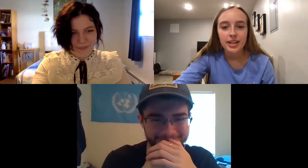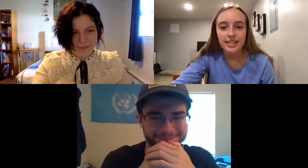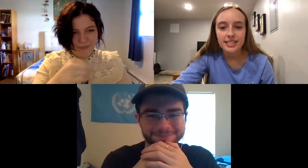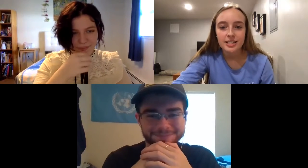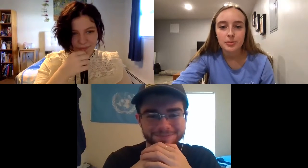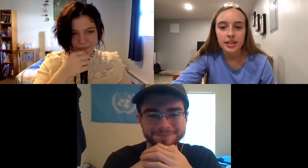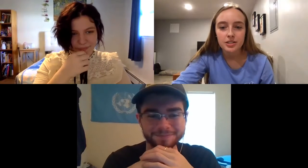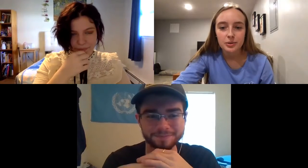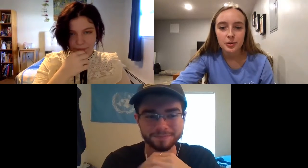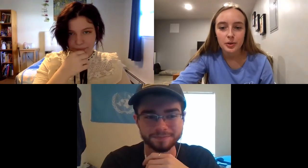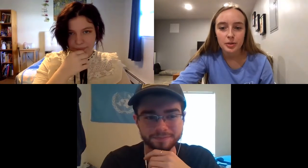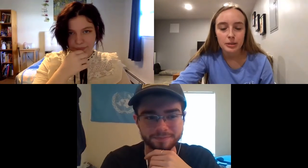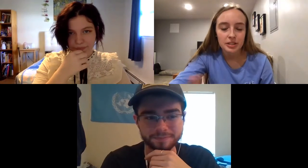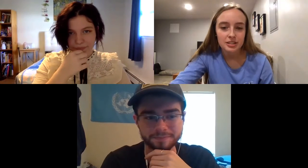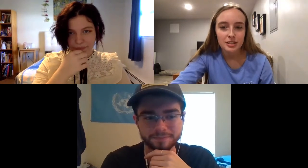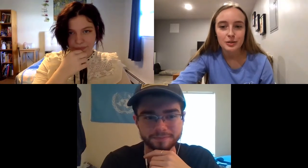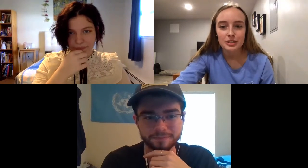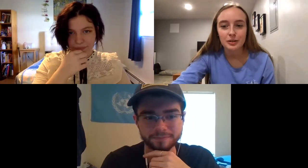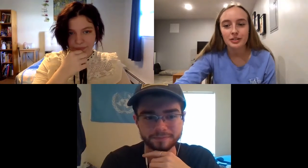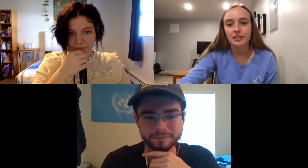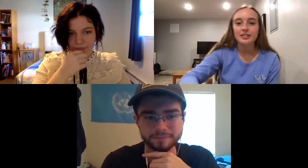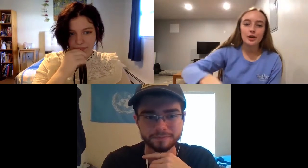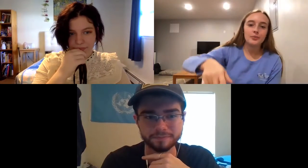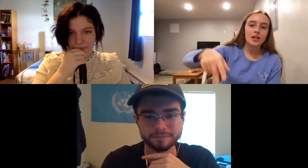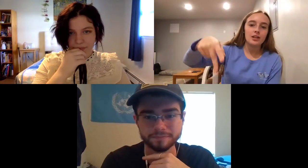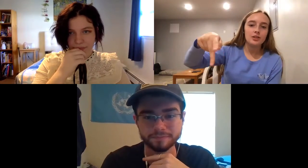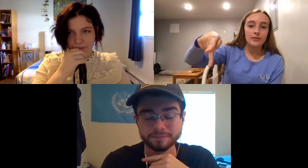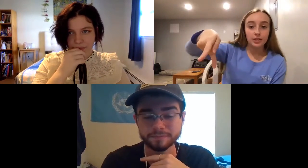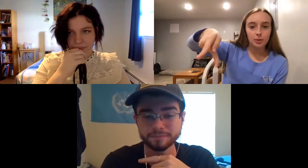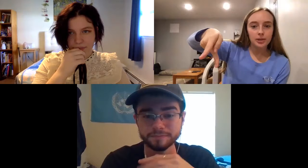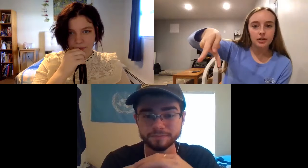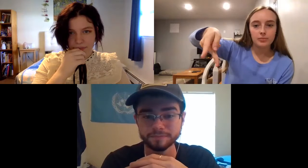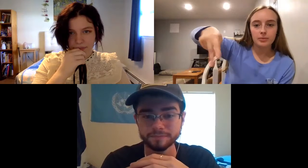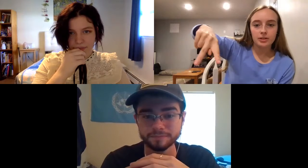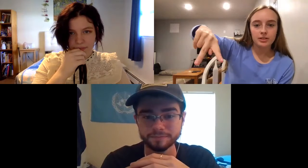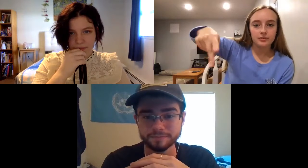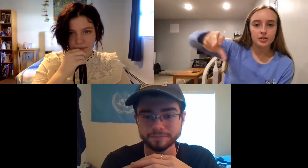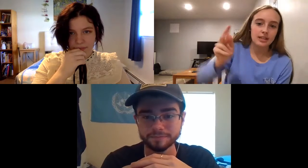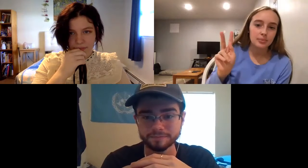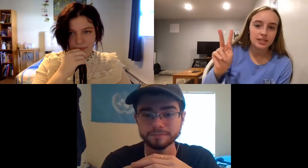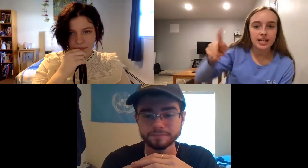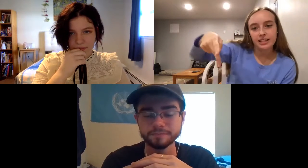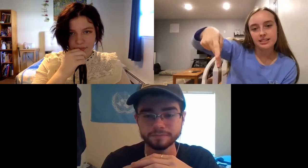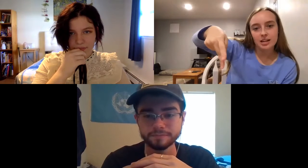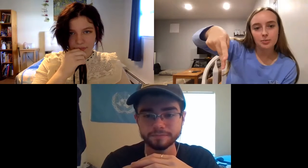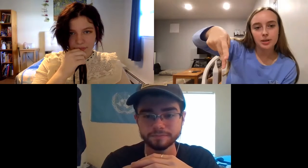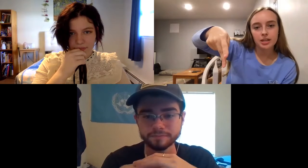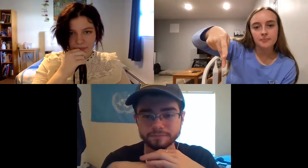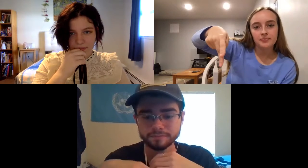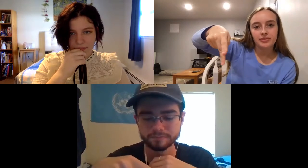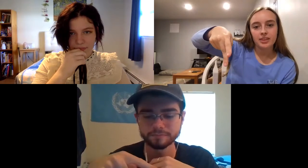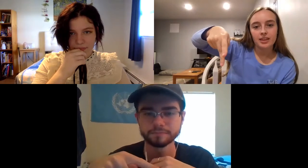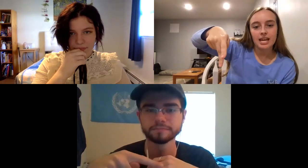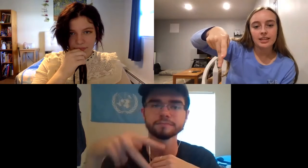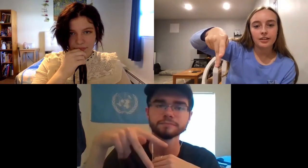The next is PSU or the PLEMENTS student. So you have the letter P. Remember, there's just that P sign that's down P.